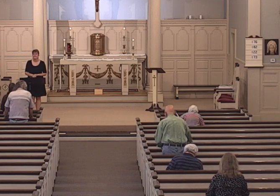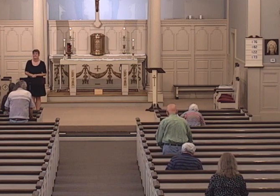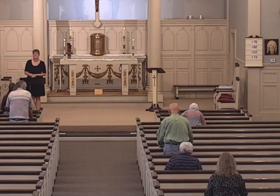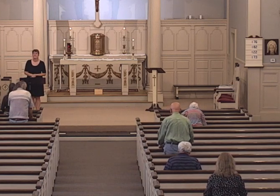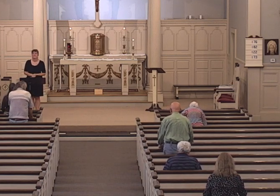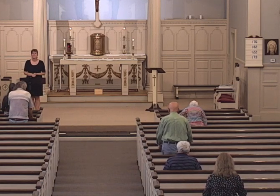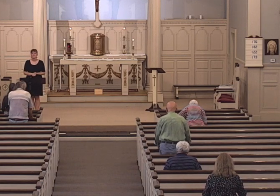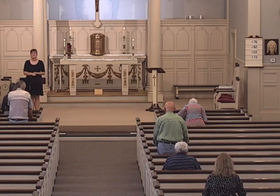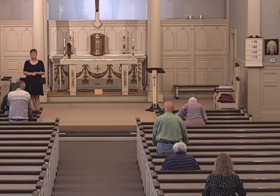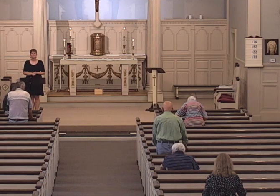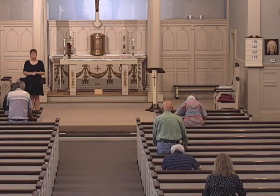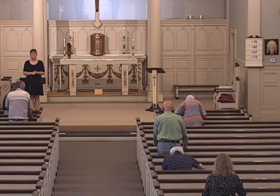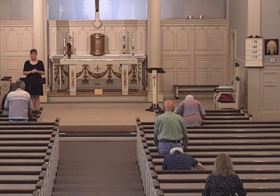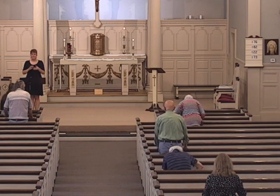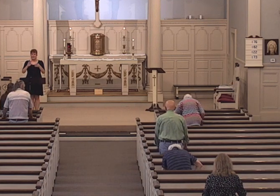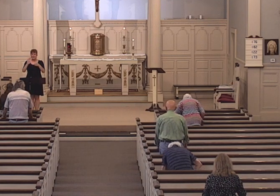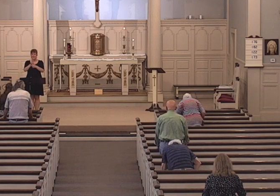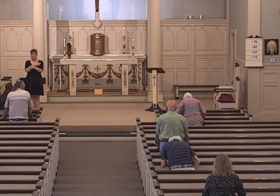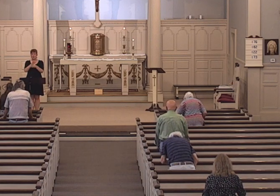number